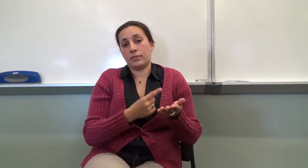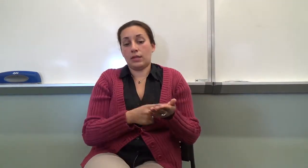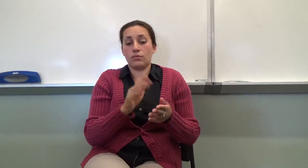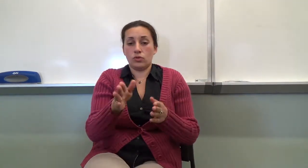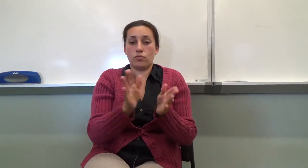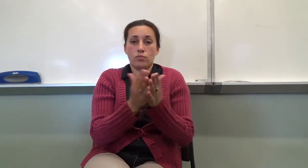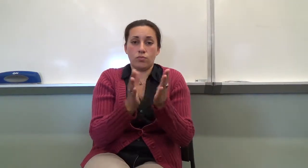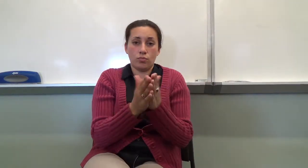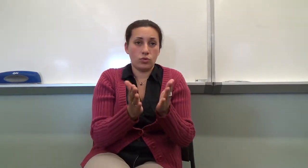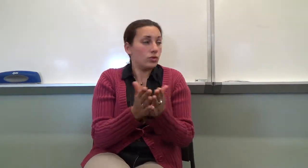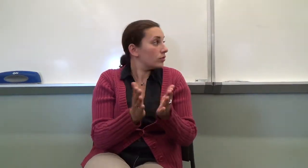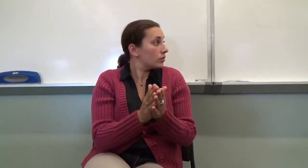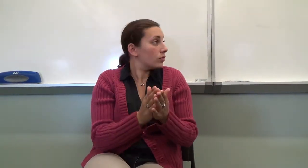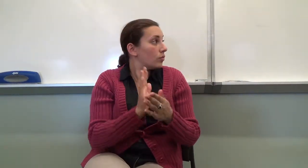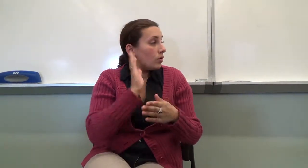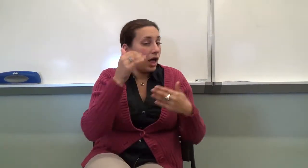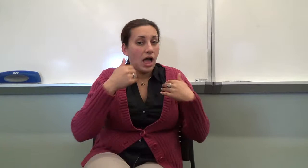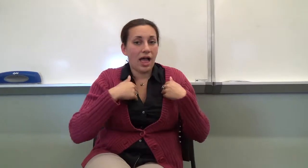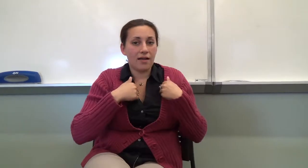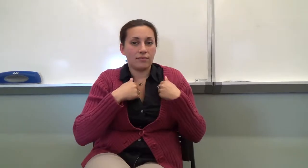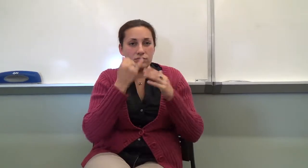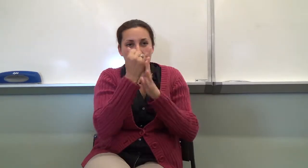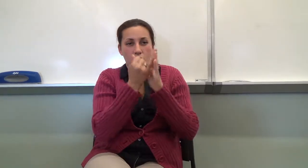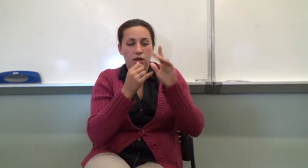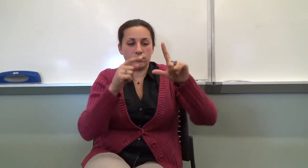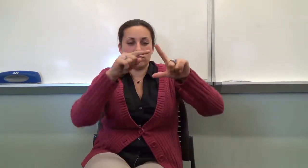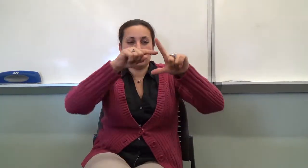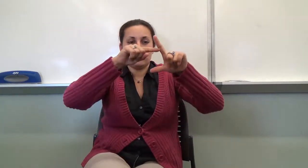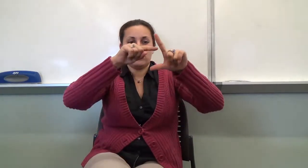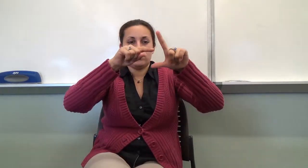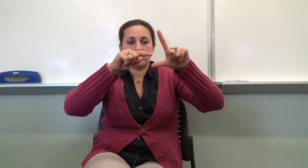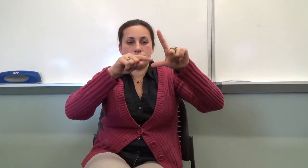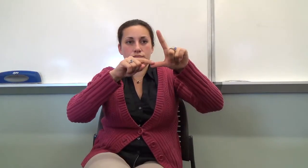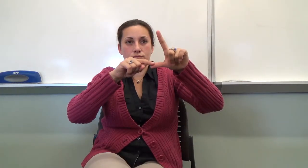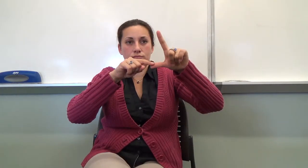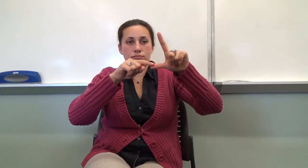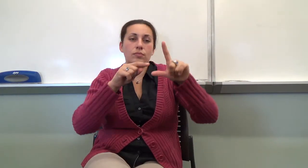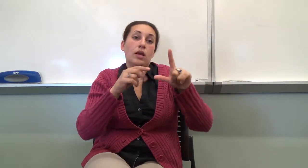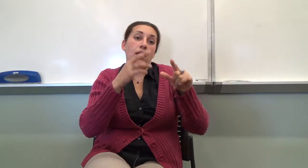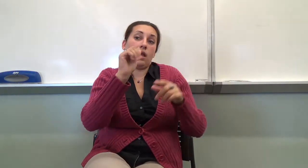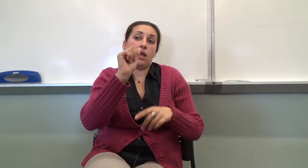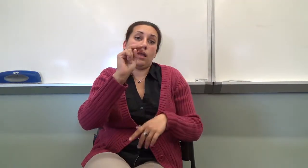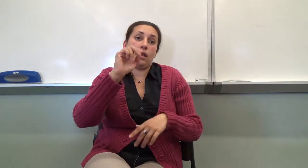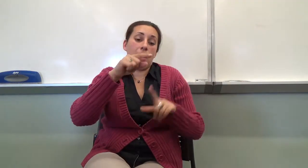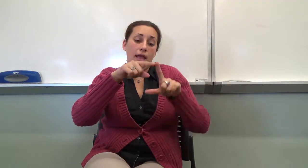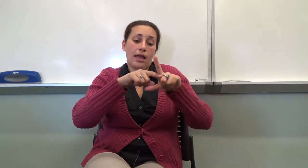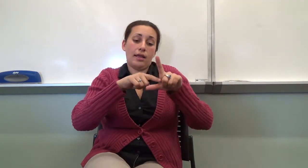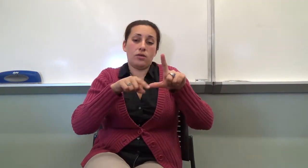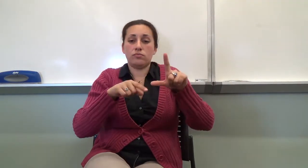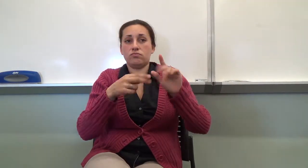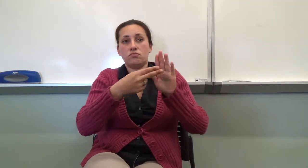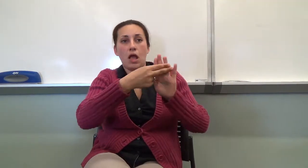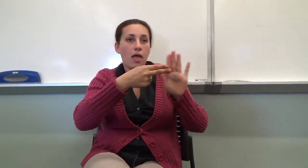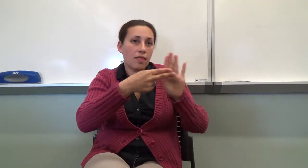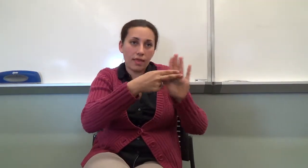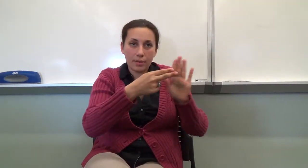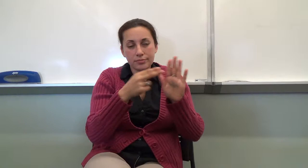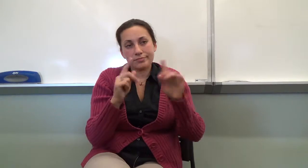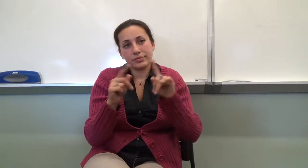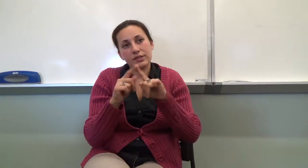like this. And you can call that angle, you can label it, so to speak, in a couple different ways. One of